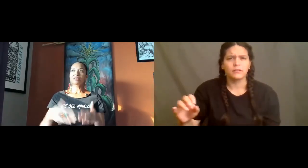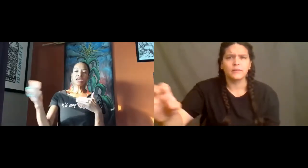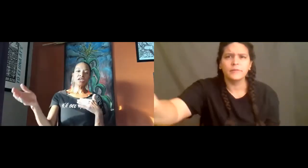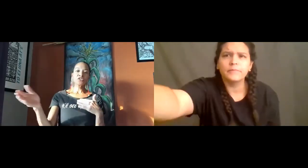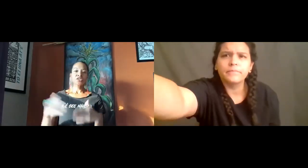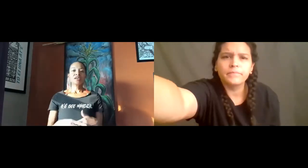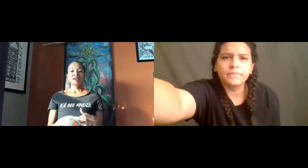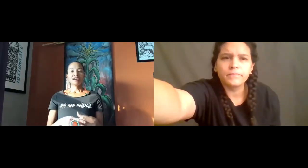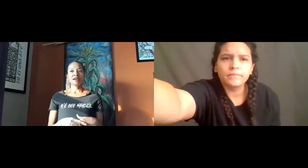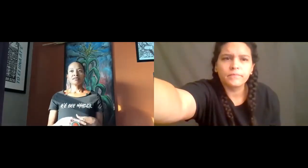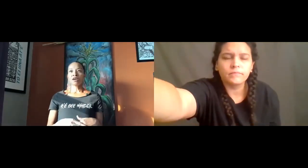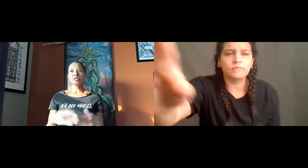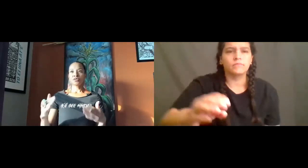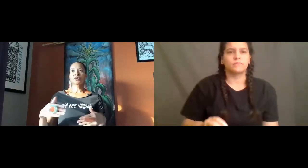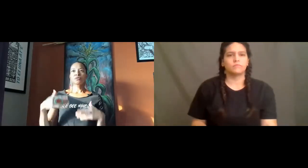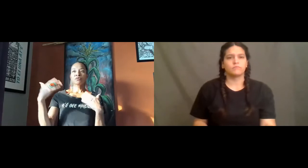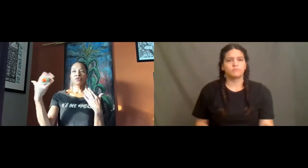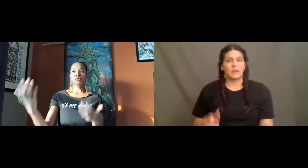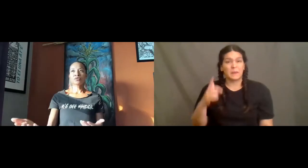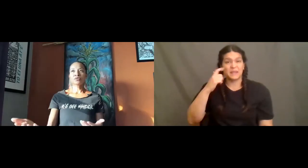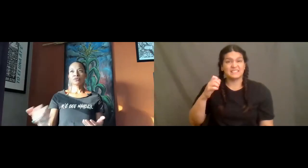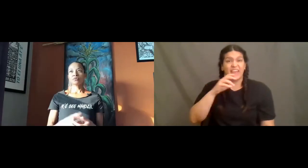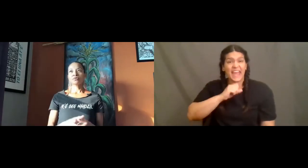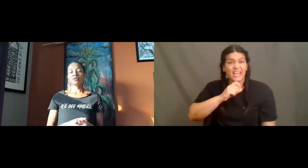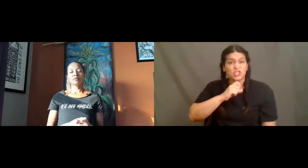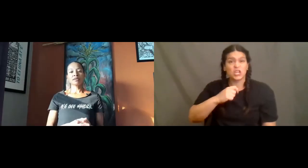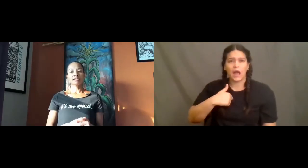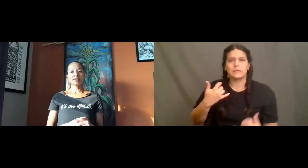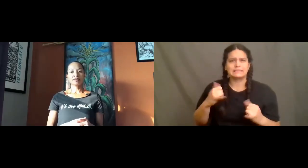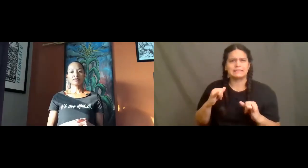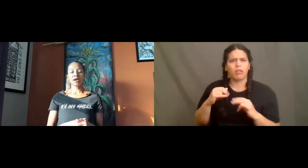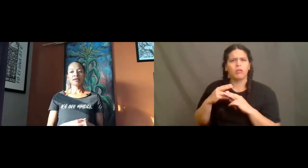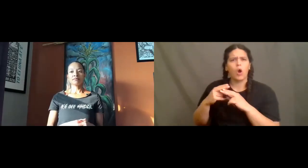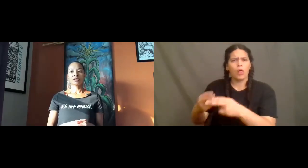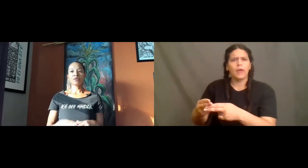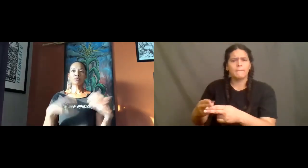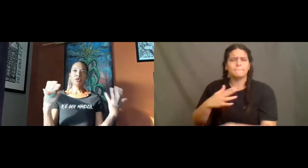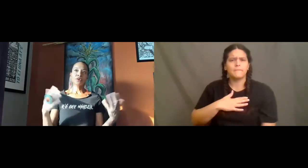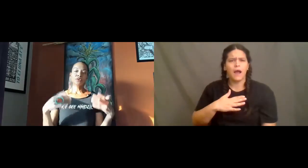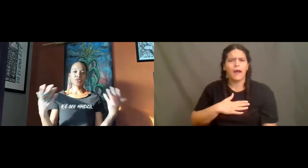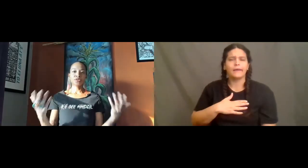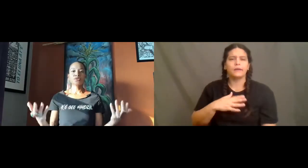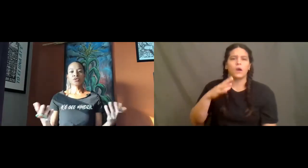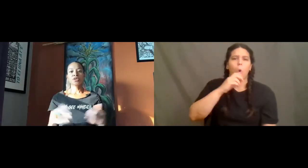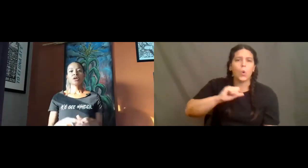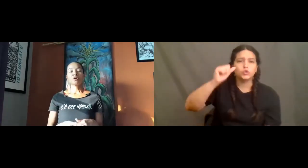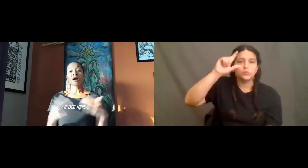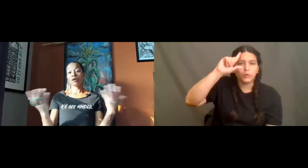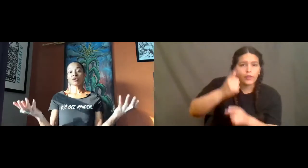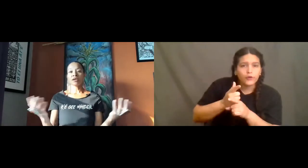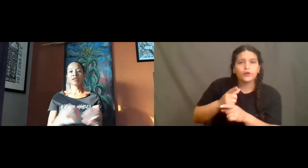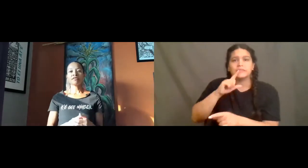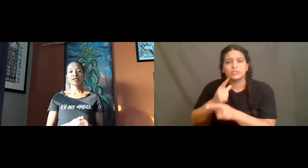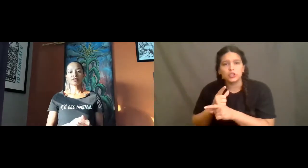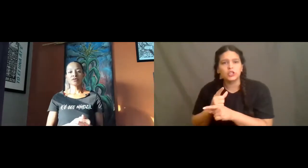on the age, I would still refer to them as my older brother, older sister, or however